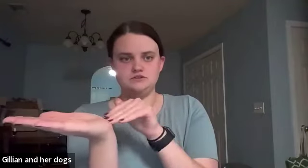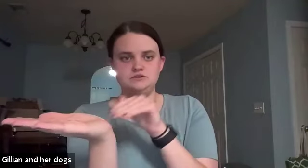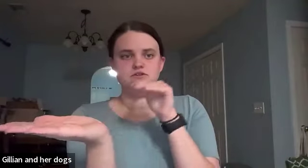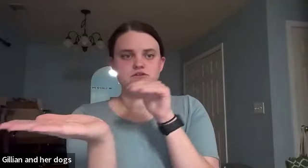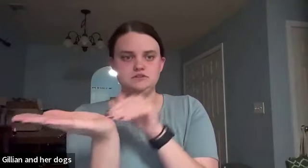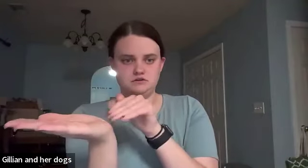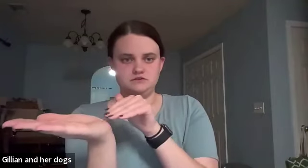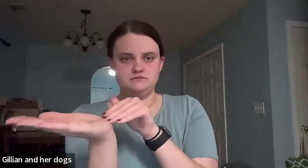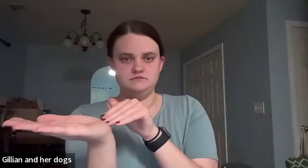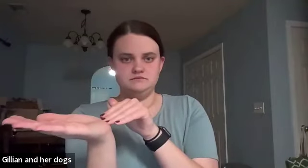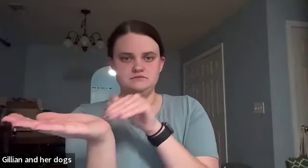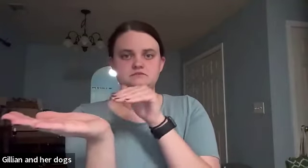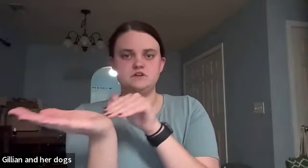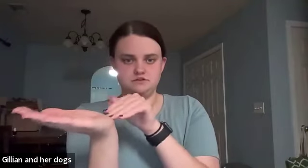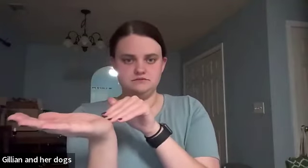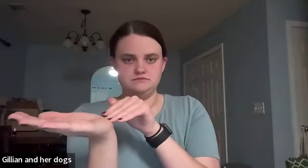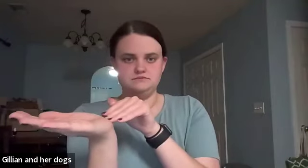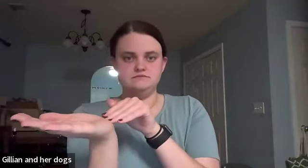Doctor, doctor, doctor,